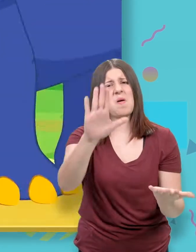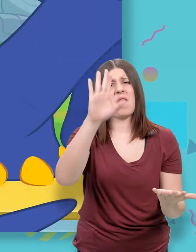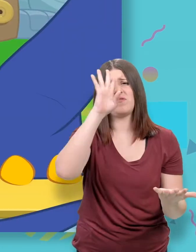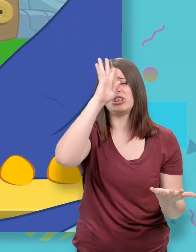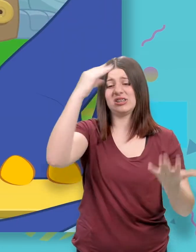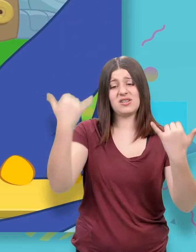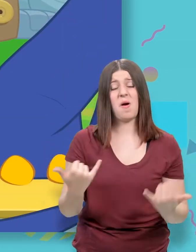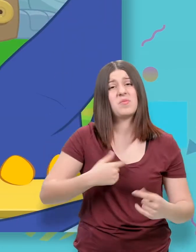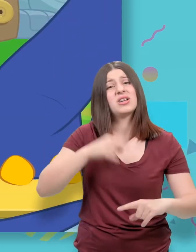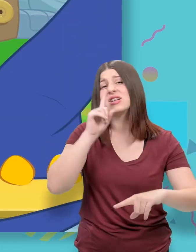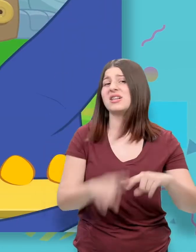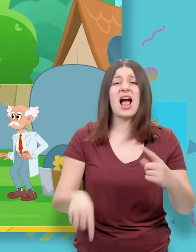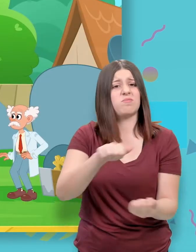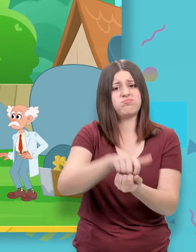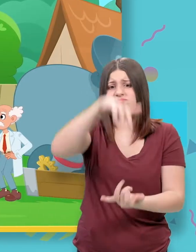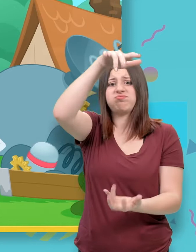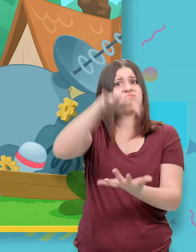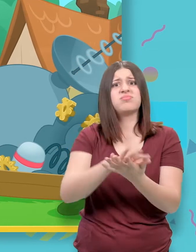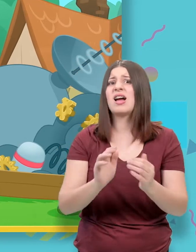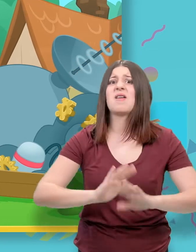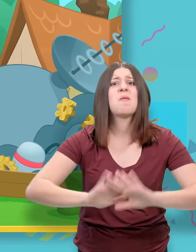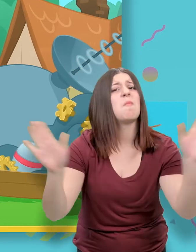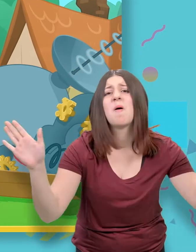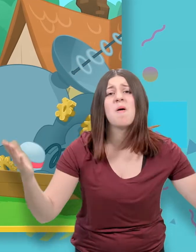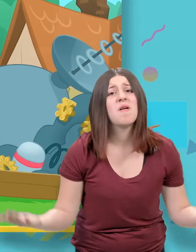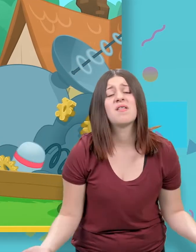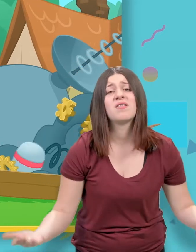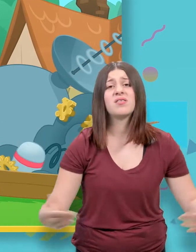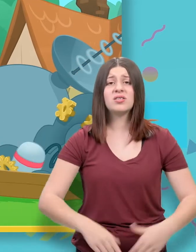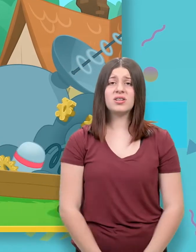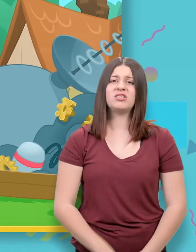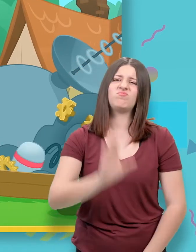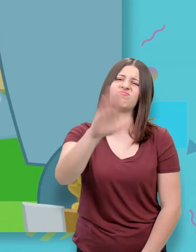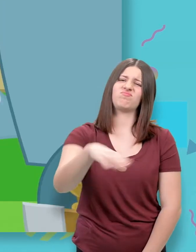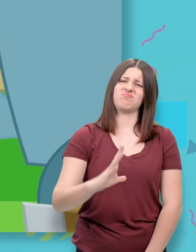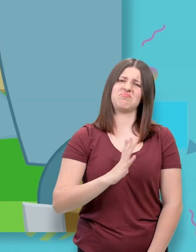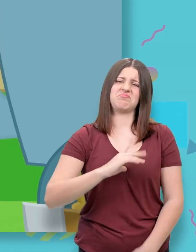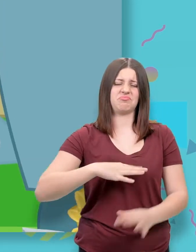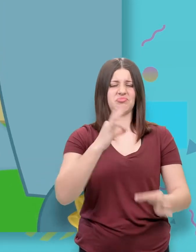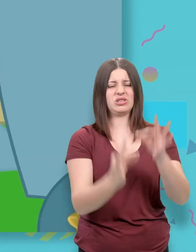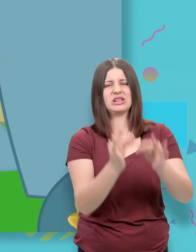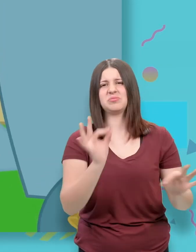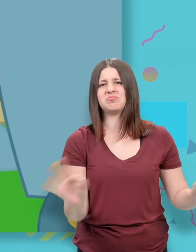invention! And now I can't morph anymore! That's all right! I'll have it fixed in no time!